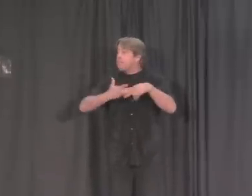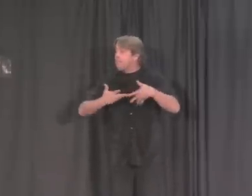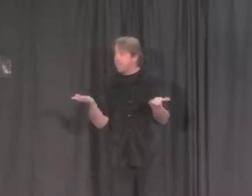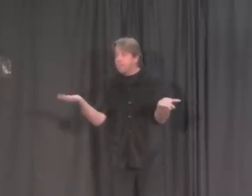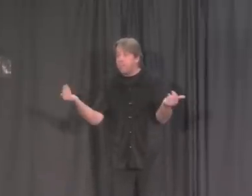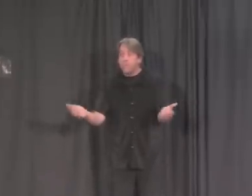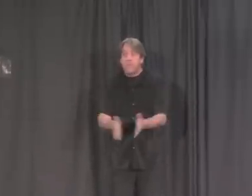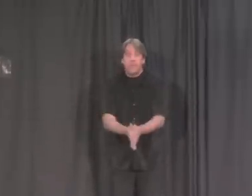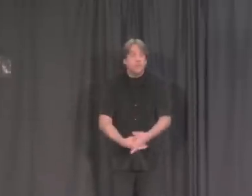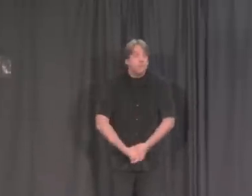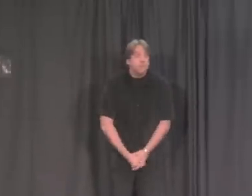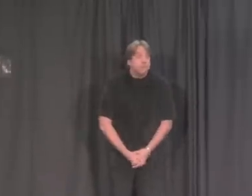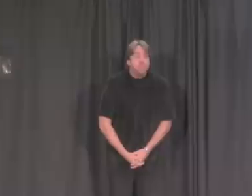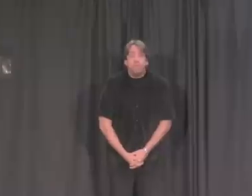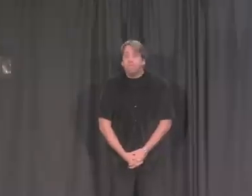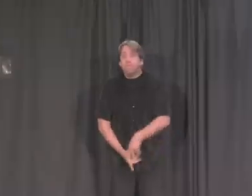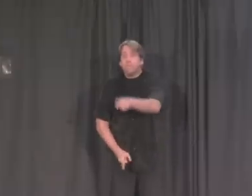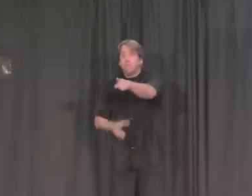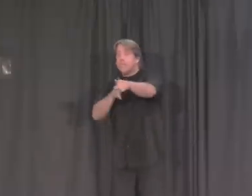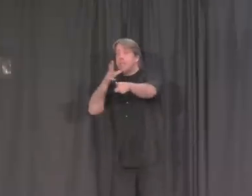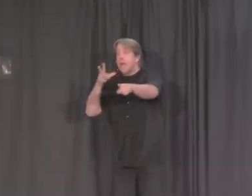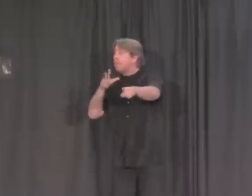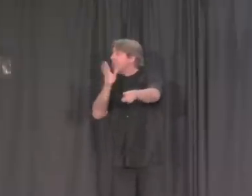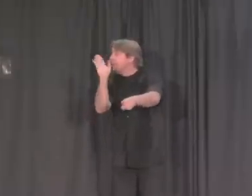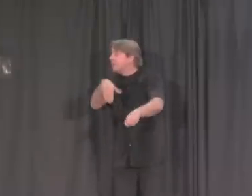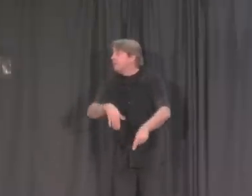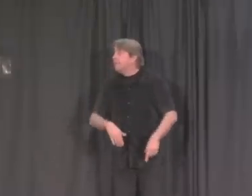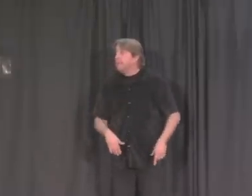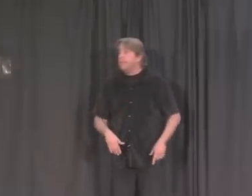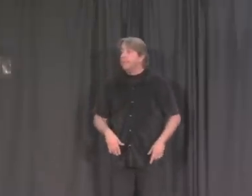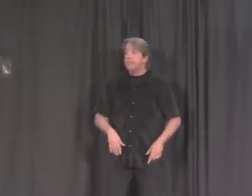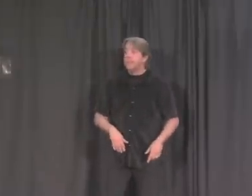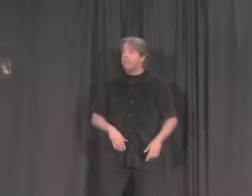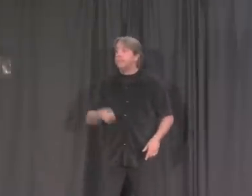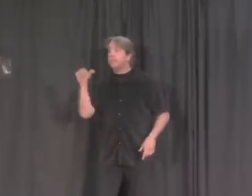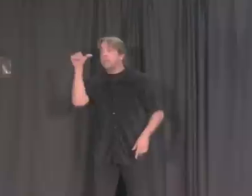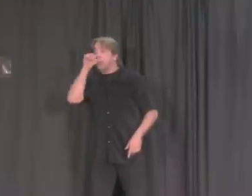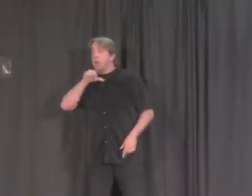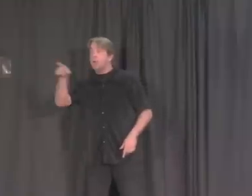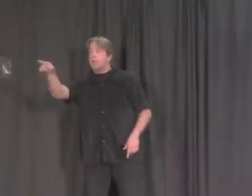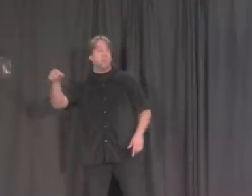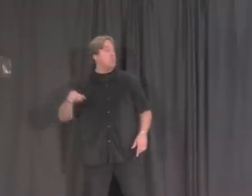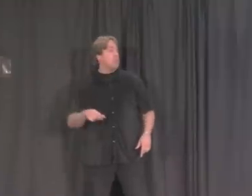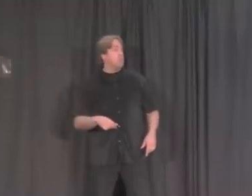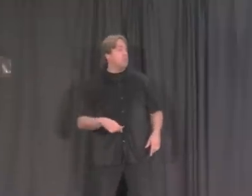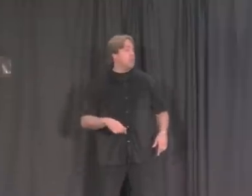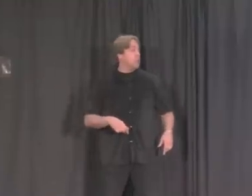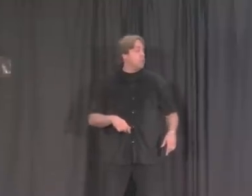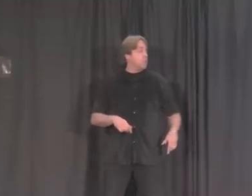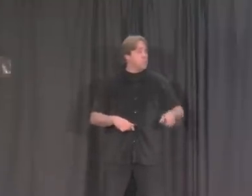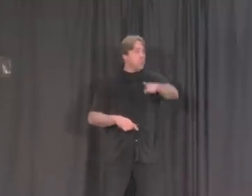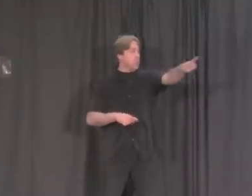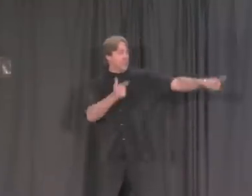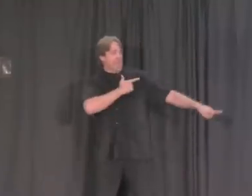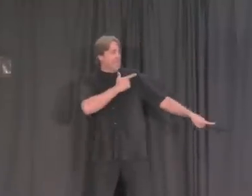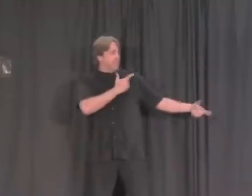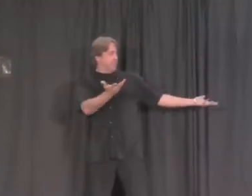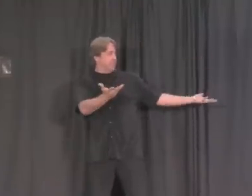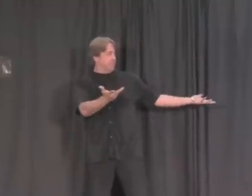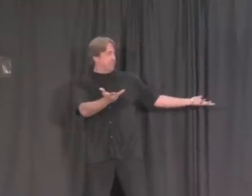your turn to give me your names. Go, start fingers bumping. You're obviously a sloppy fingers bumping. You're obviously inebriated, sir. You guys